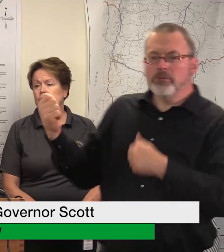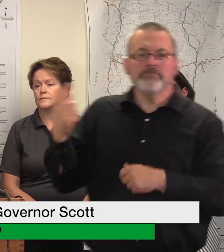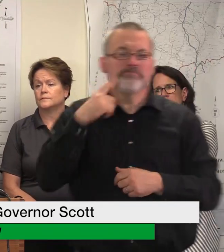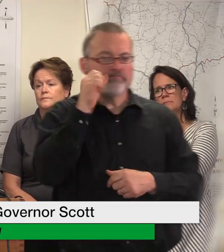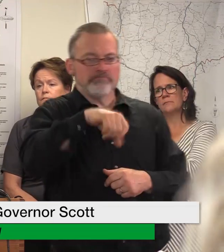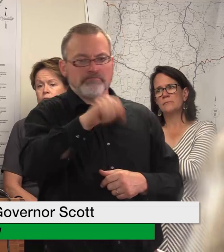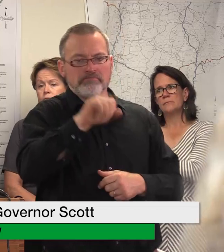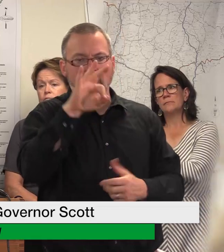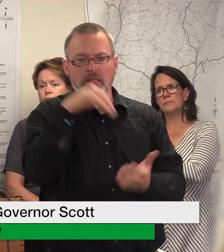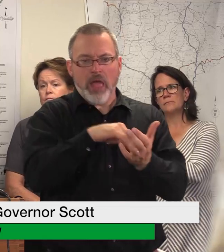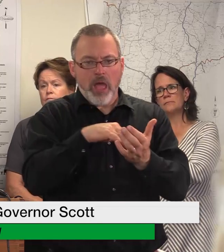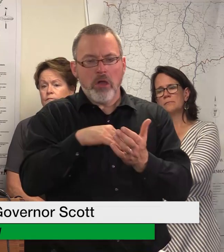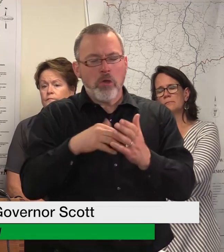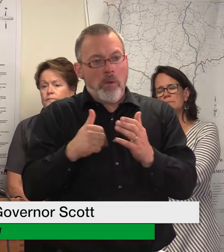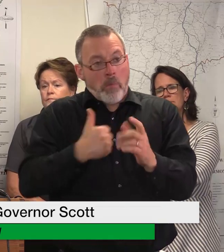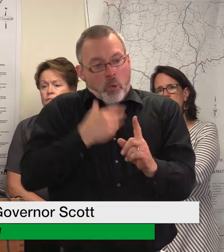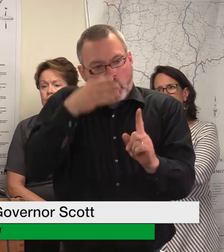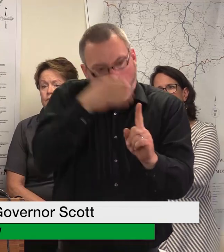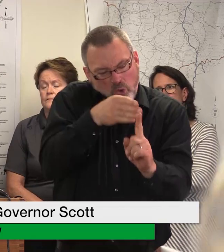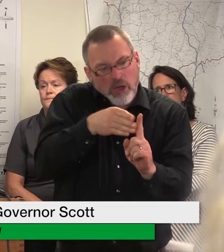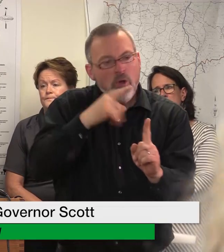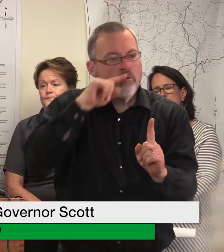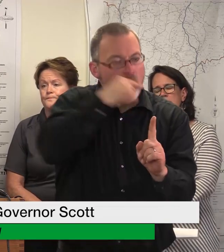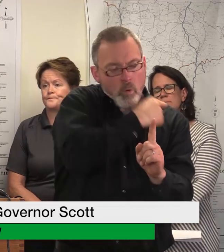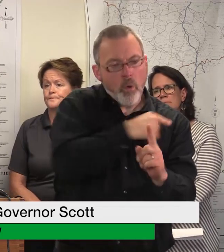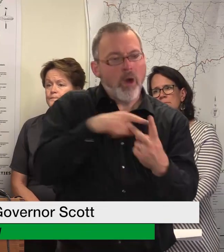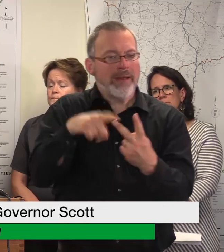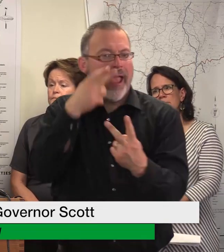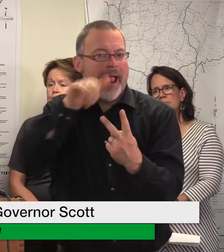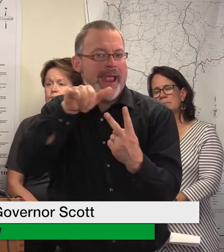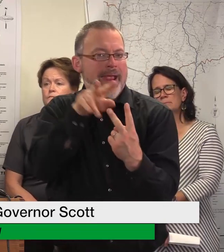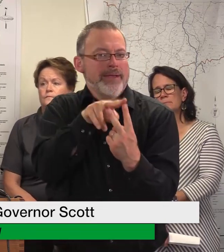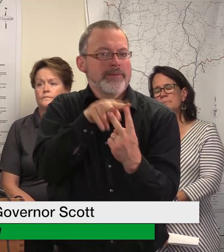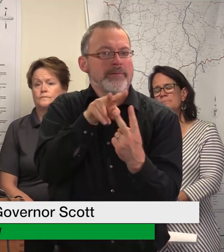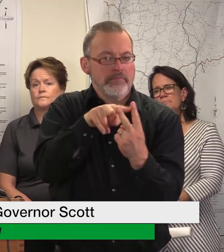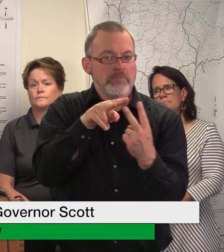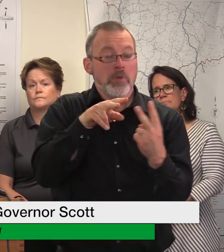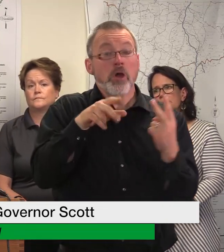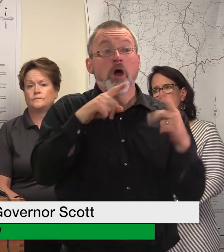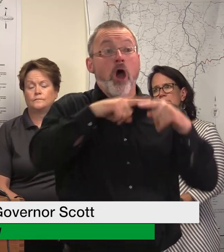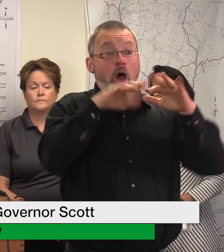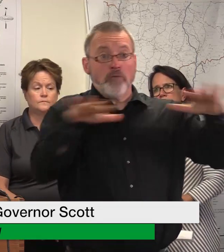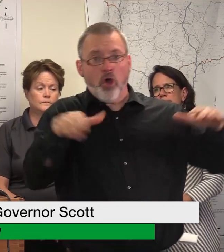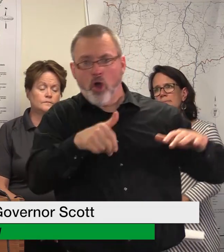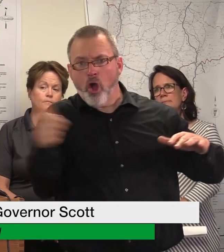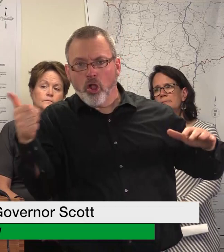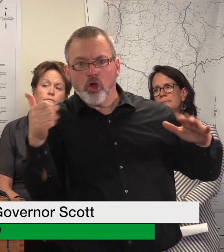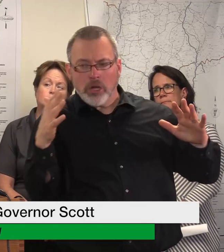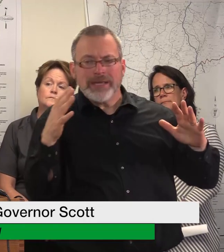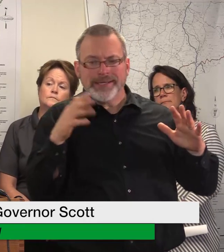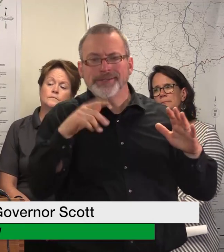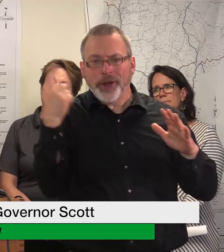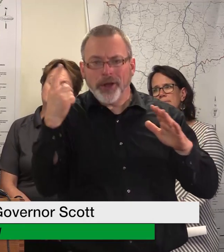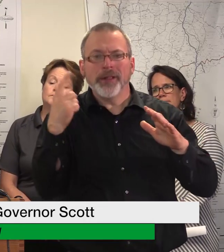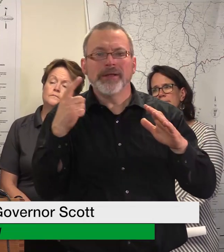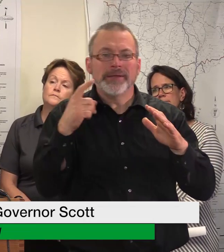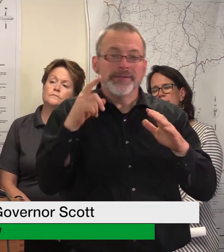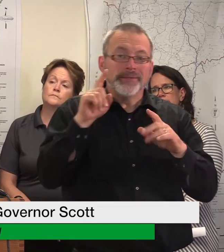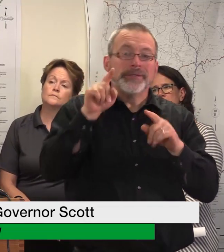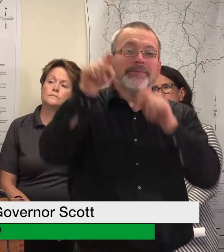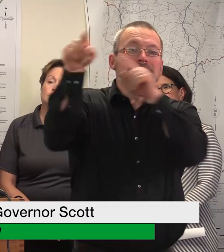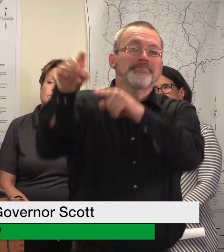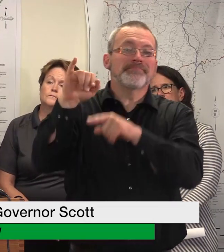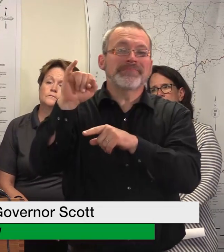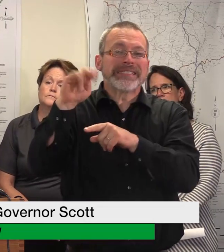corn land, but many of the diversified farms have also utilized those kinds of lands, whether it was the Intervale, where my farm used to be and